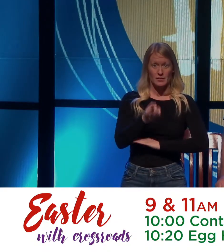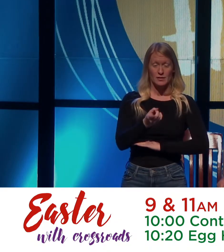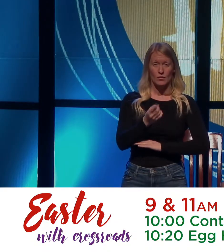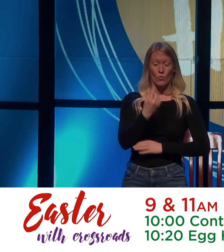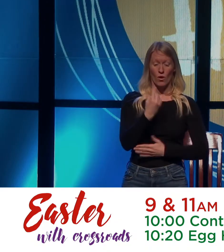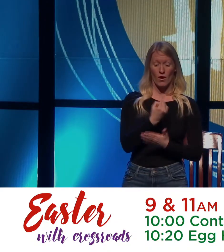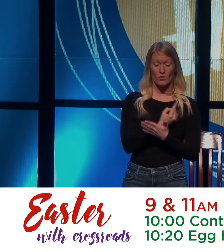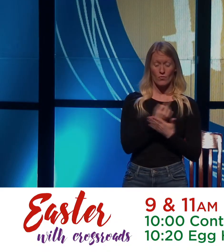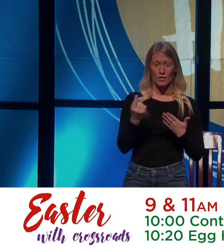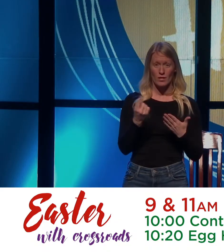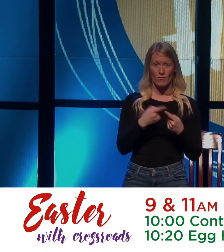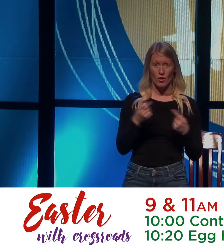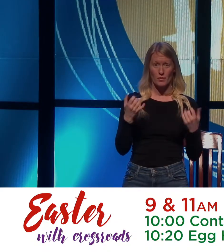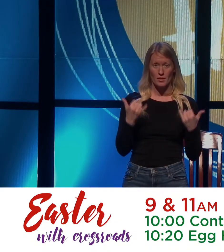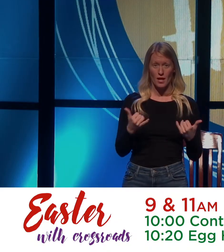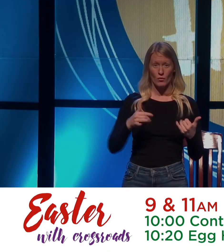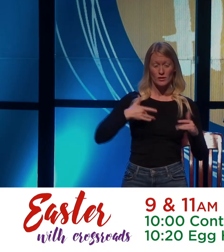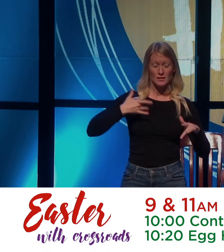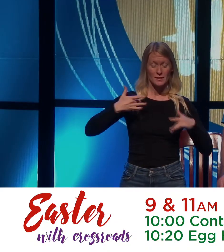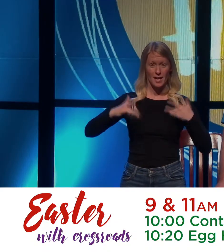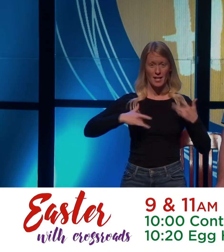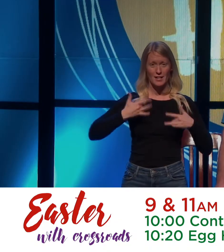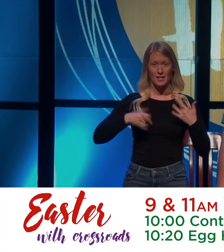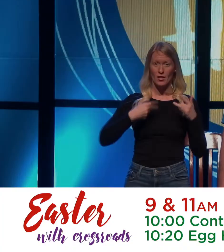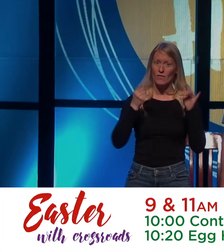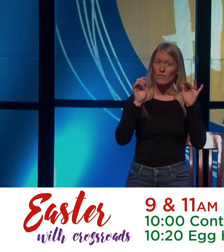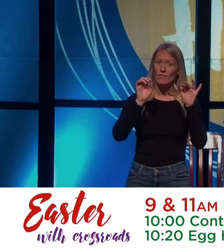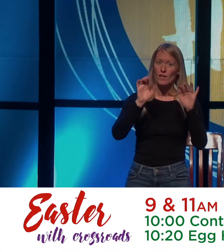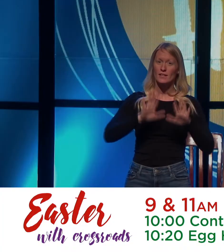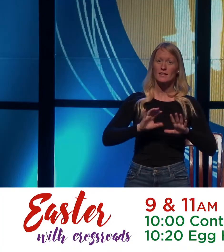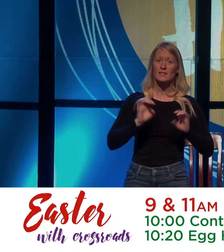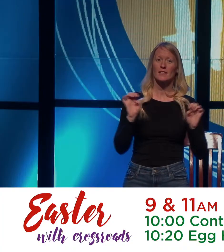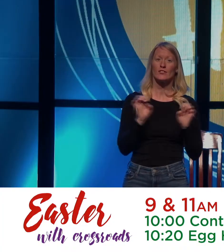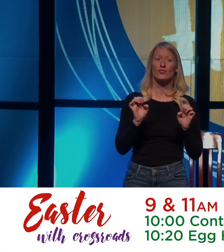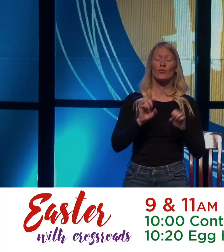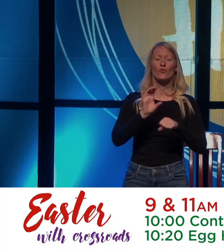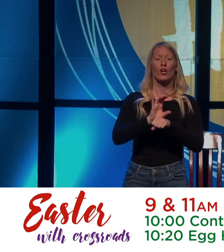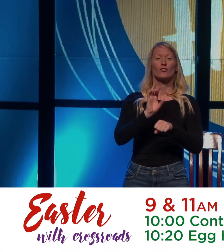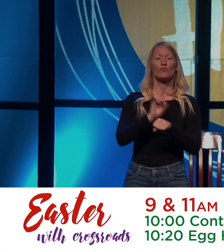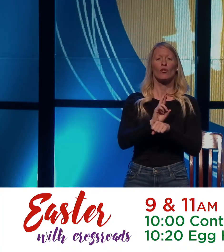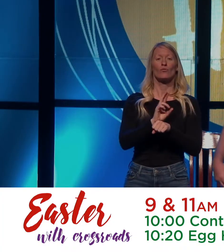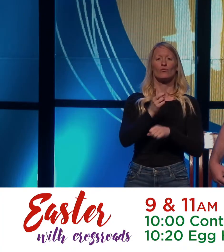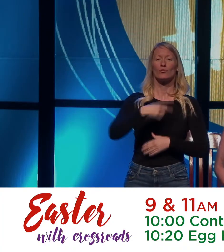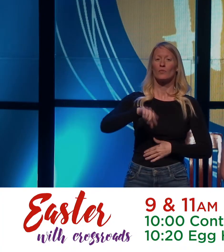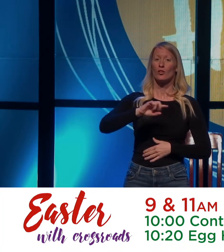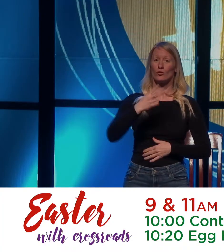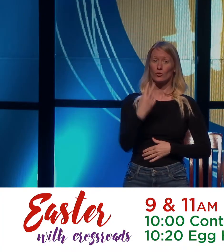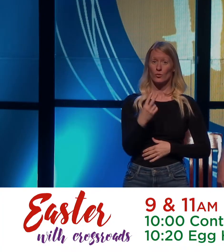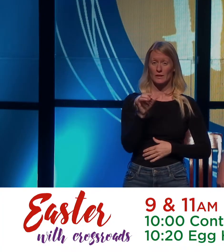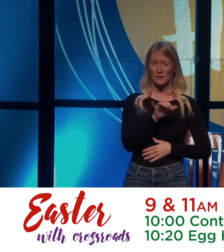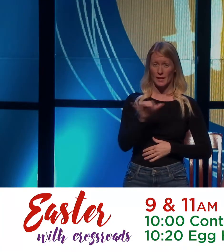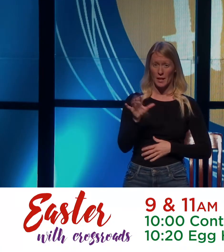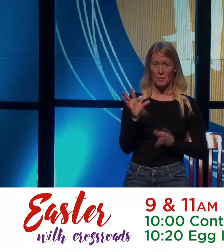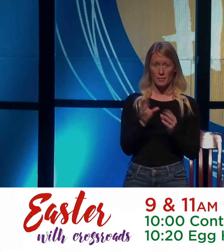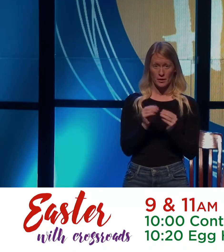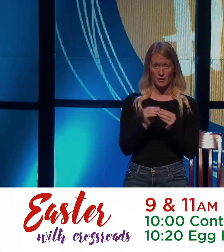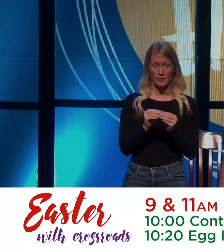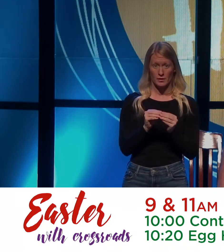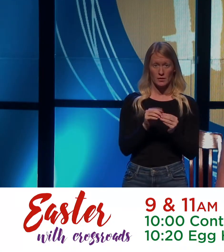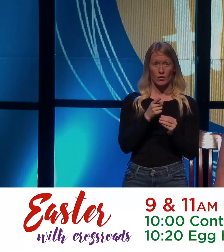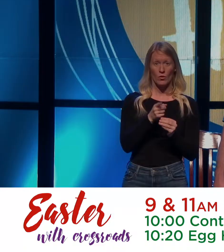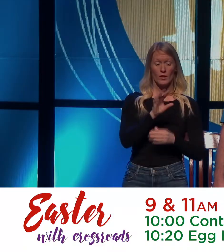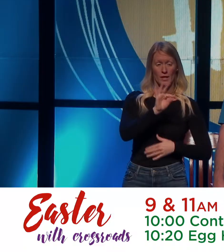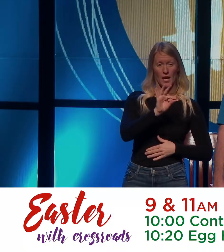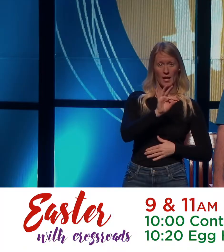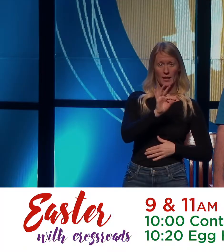today. And we're so excited for another fantastic Easter here with Crossroads. There will be 2 identical services,